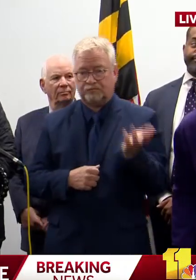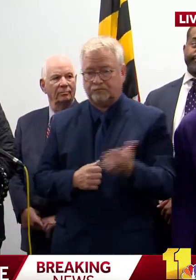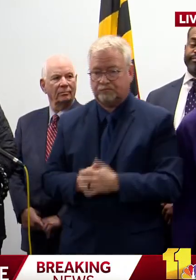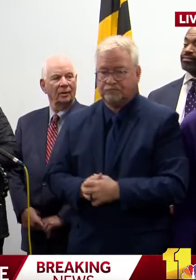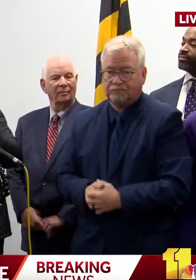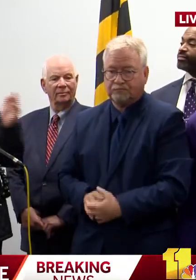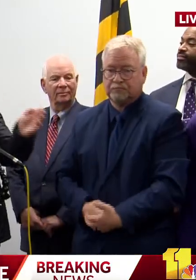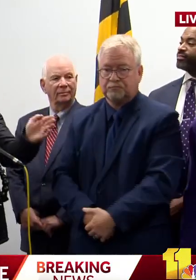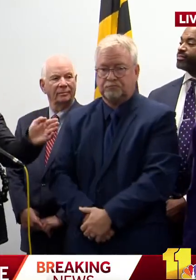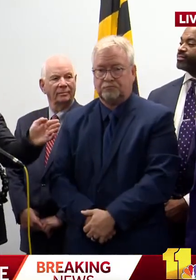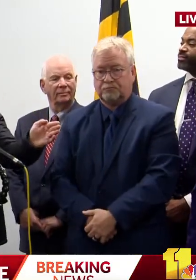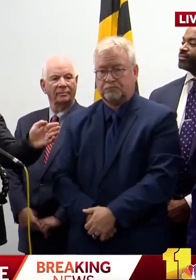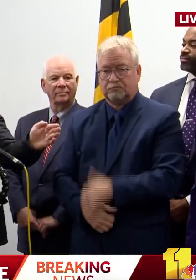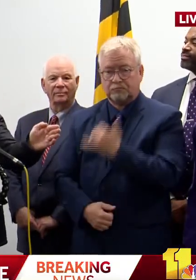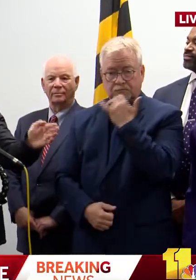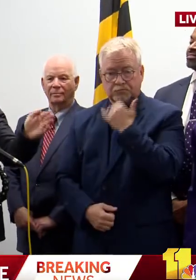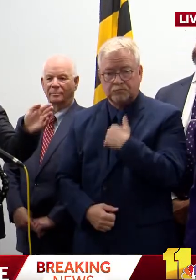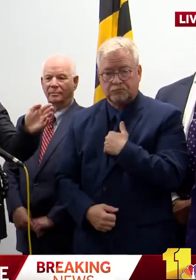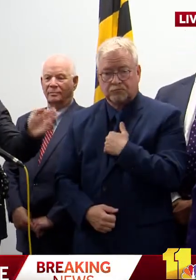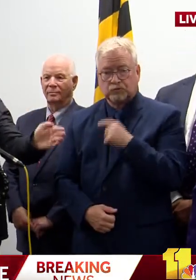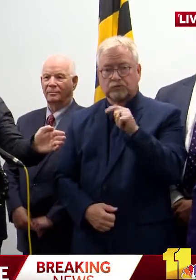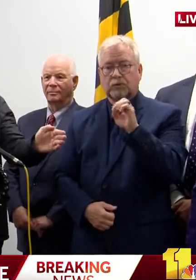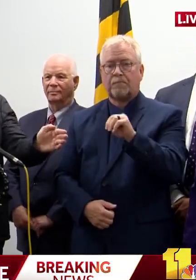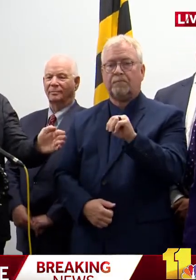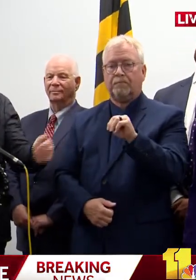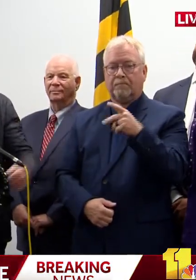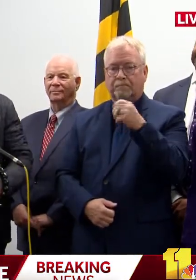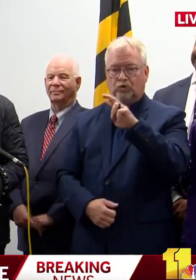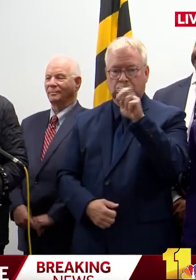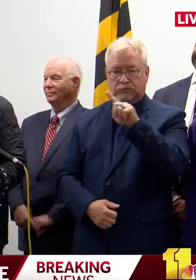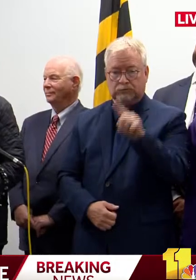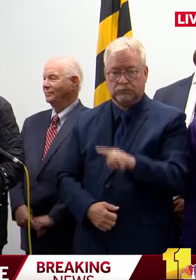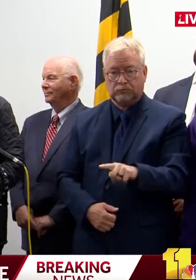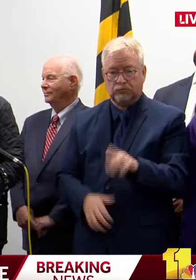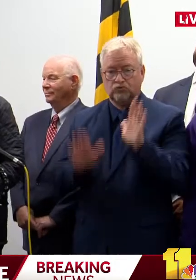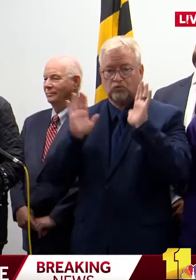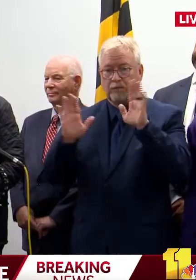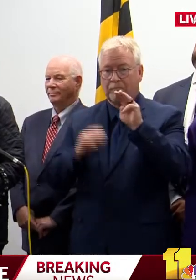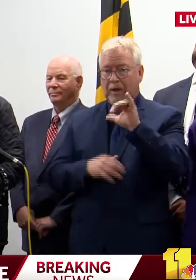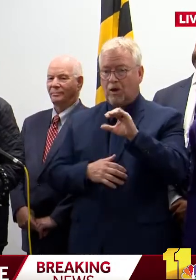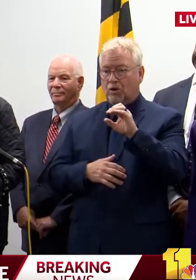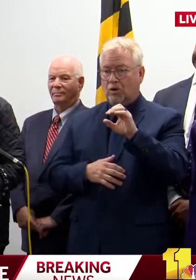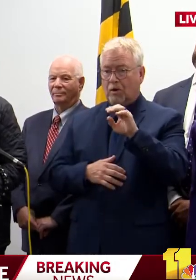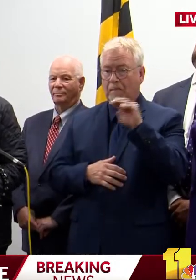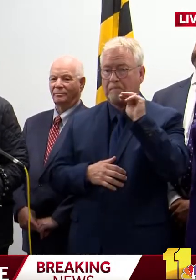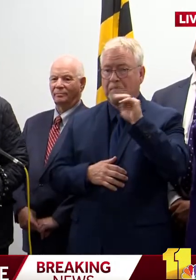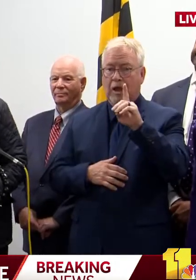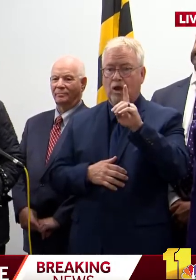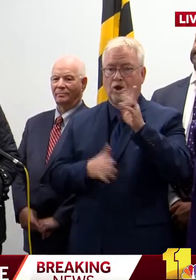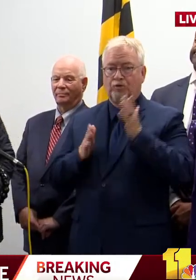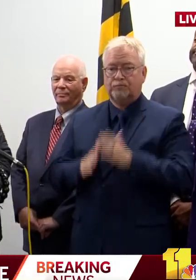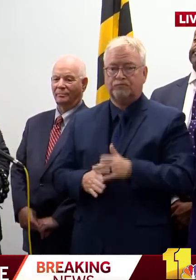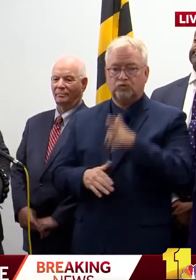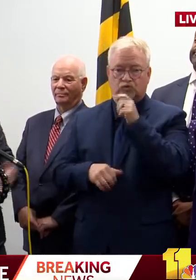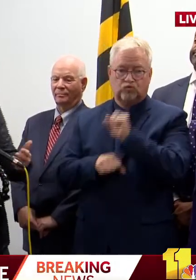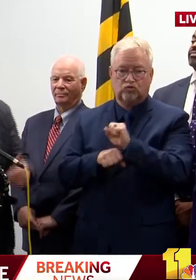this. I'm sorry, to Tom Perez, another great Marylander who is now at the White House doing wonderful work with the